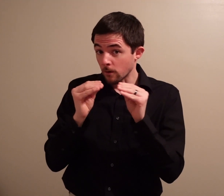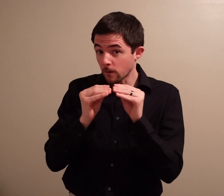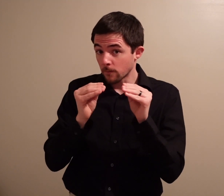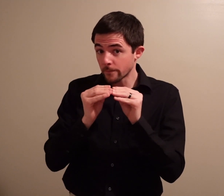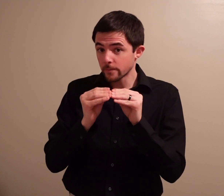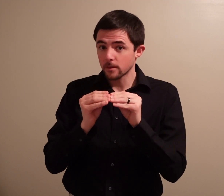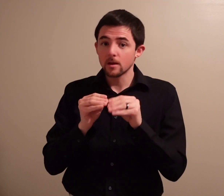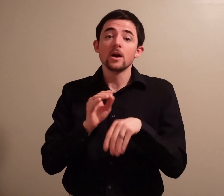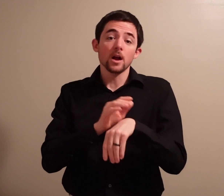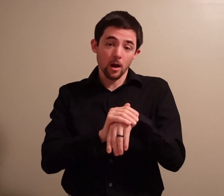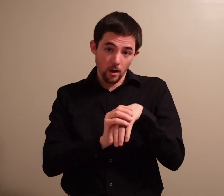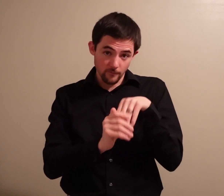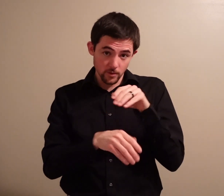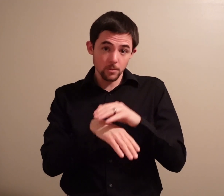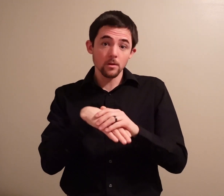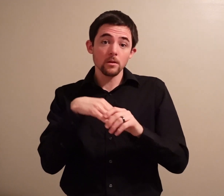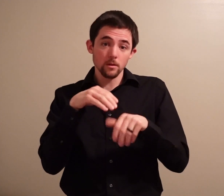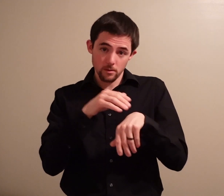more comfortable,